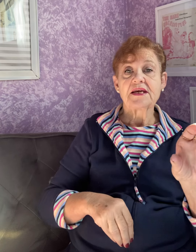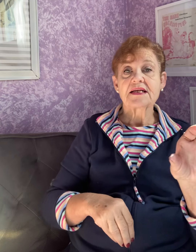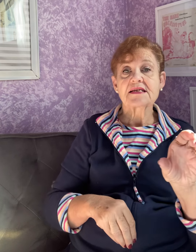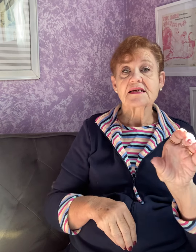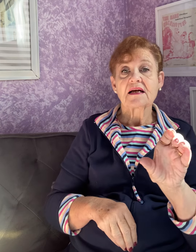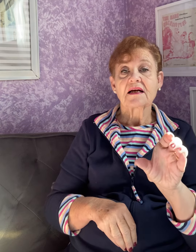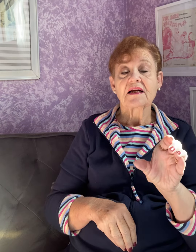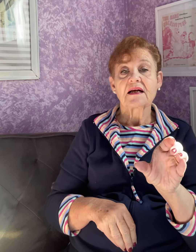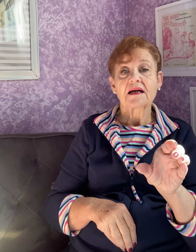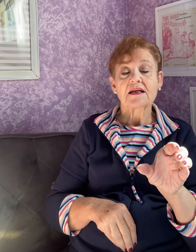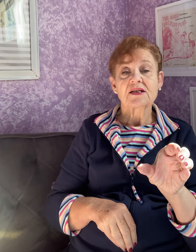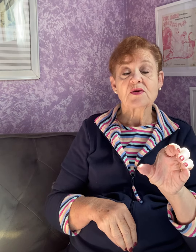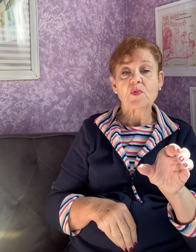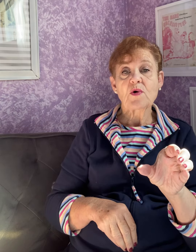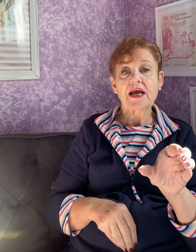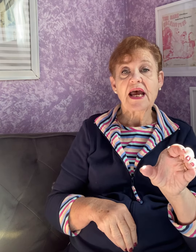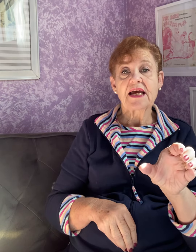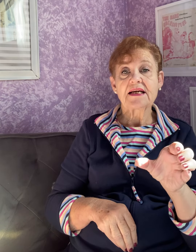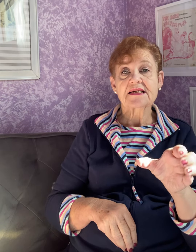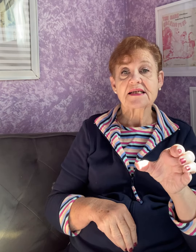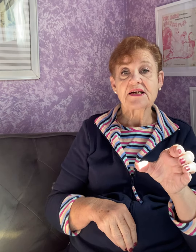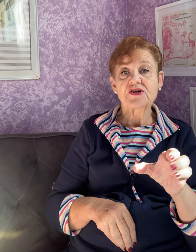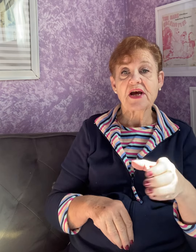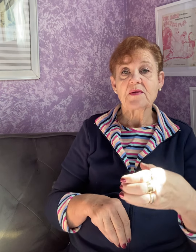this supporting hand is C-shape,